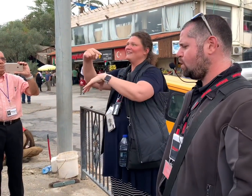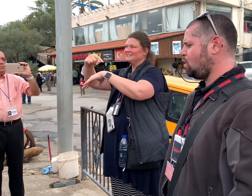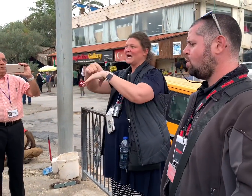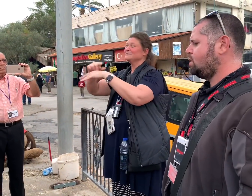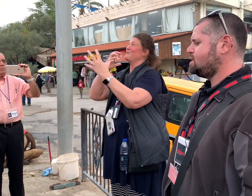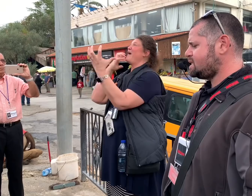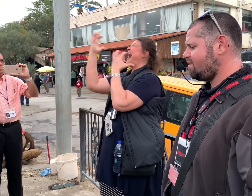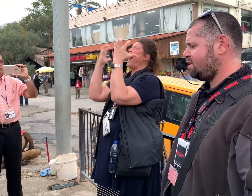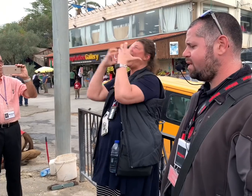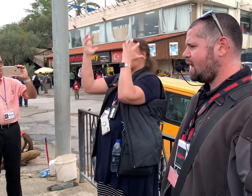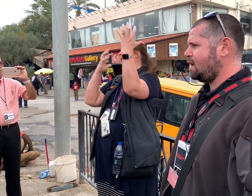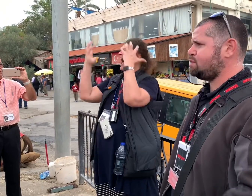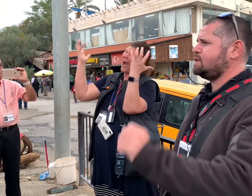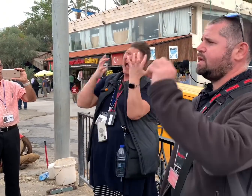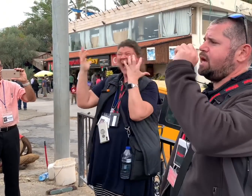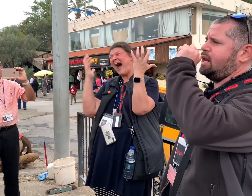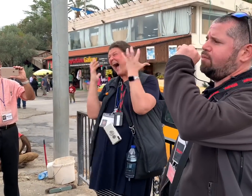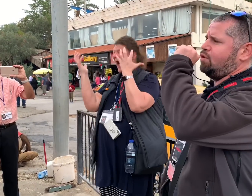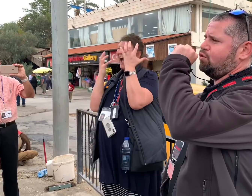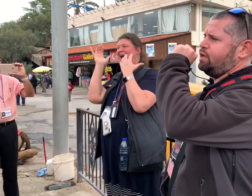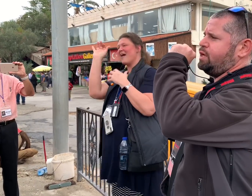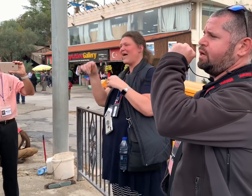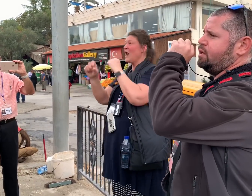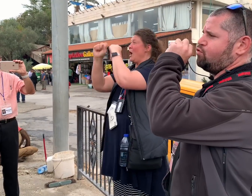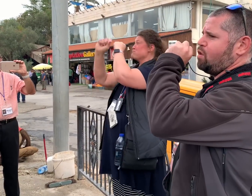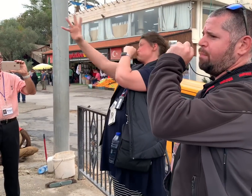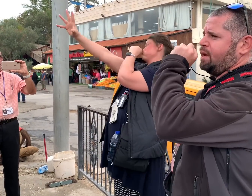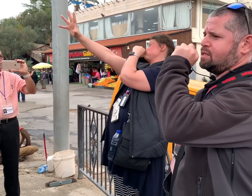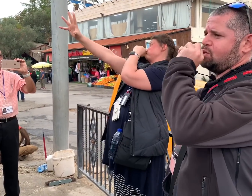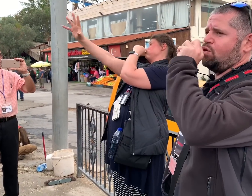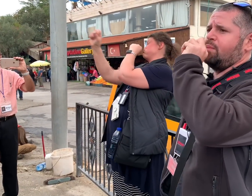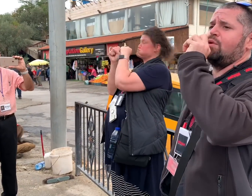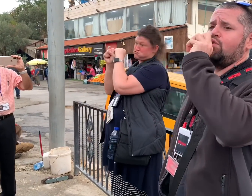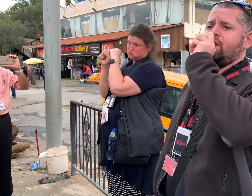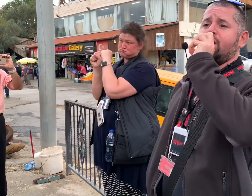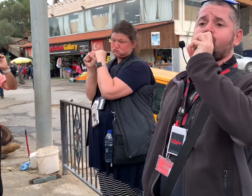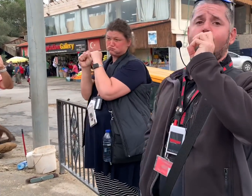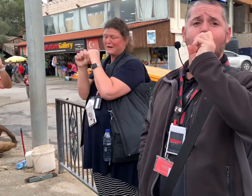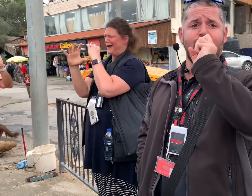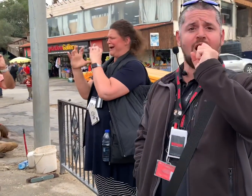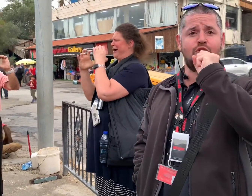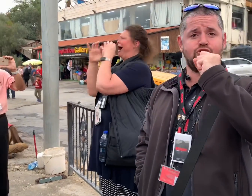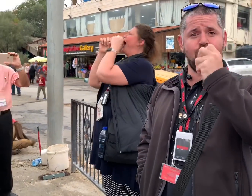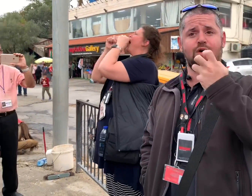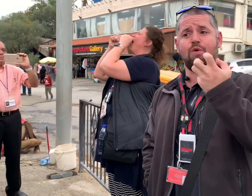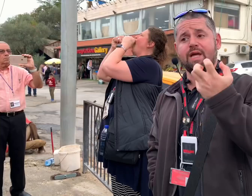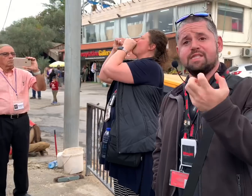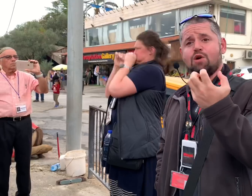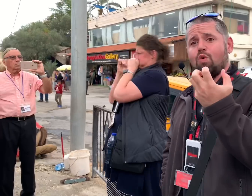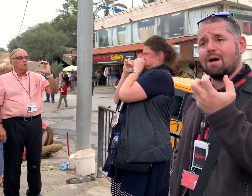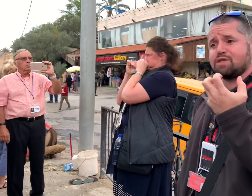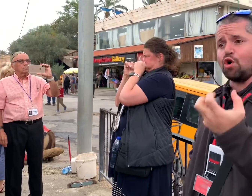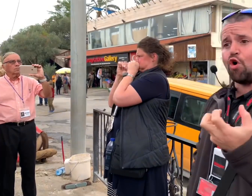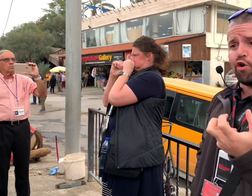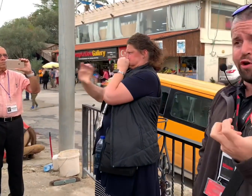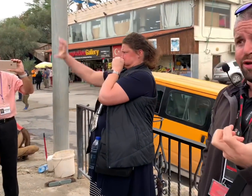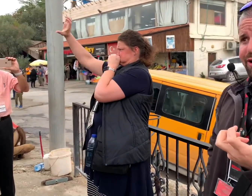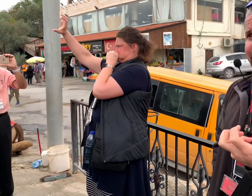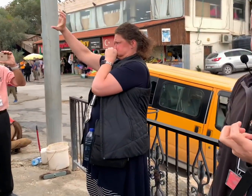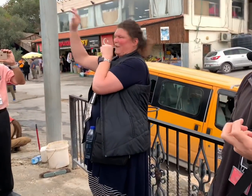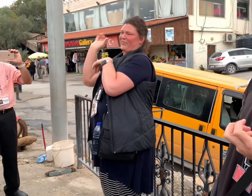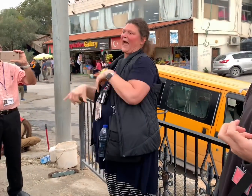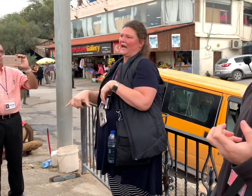of Jericho 7 times, and they blew the trumpets, or they blew the shofar. Shofar is the ram's